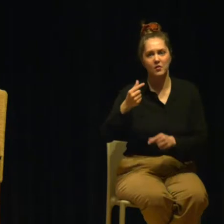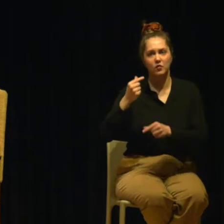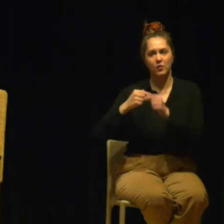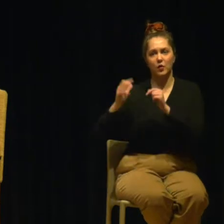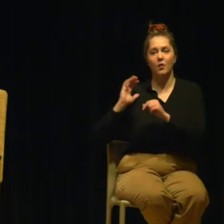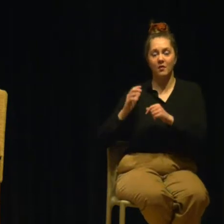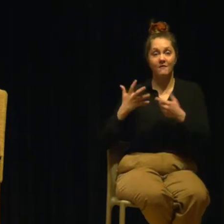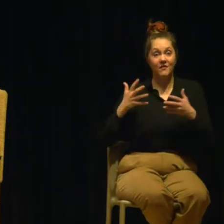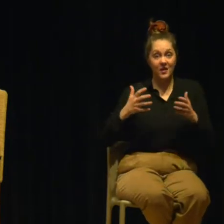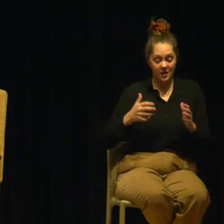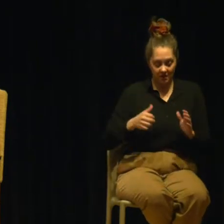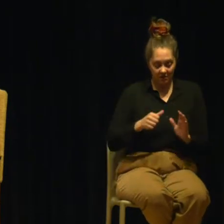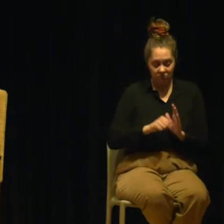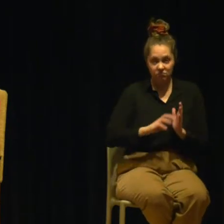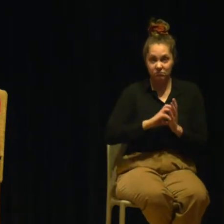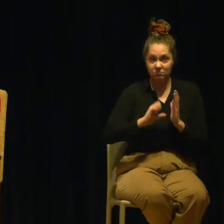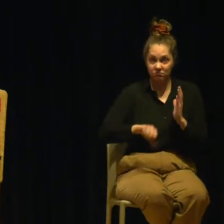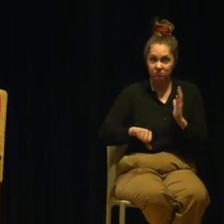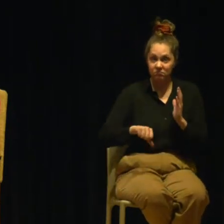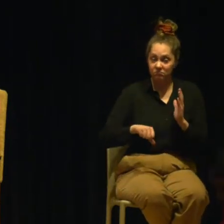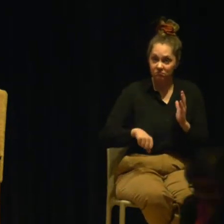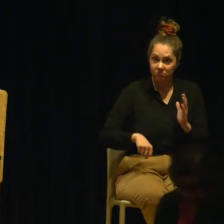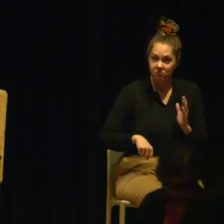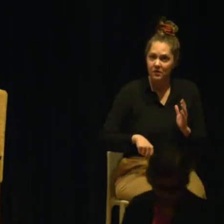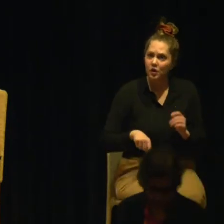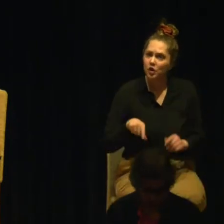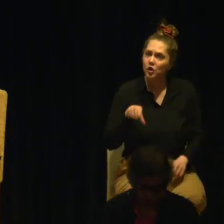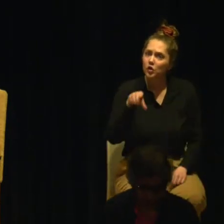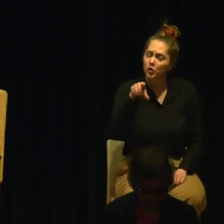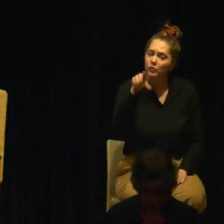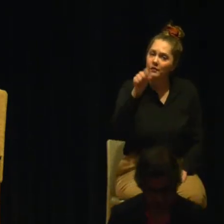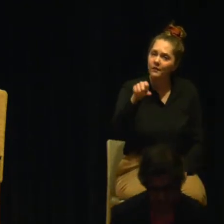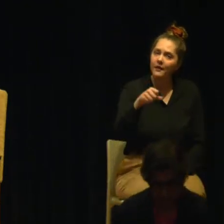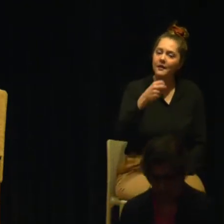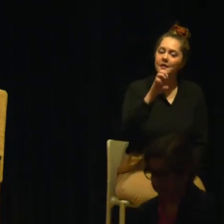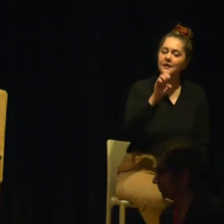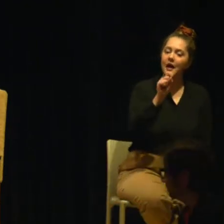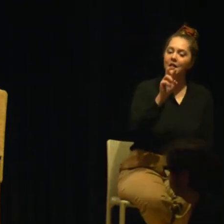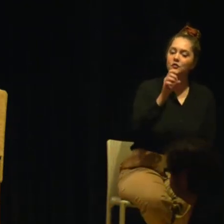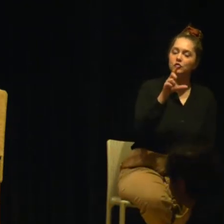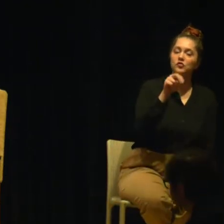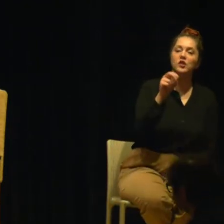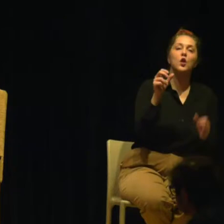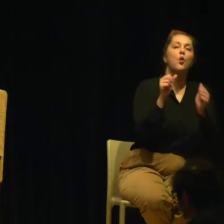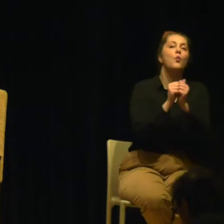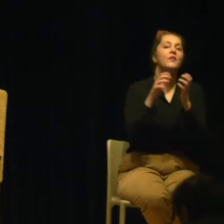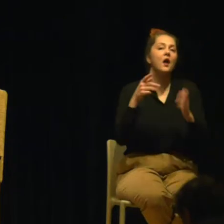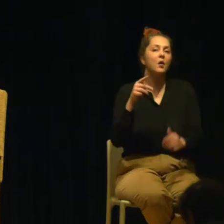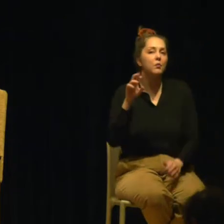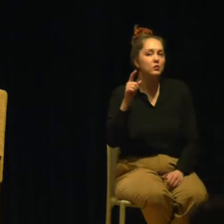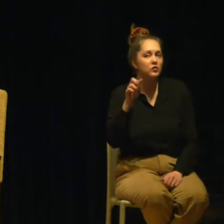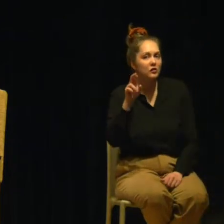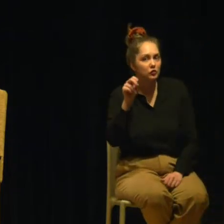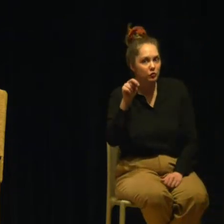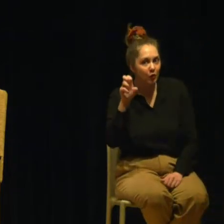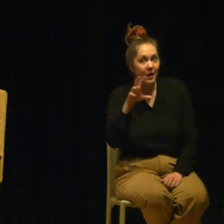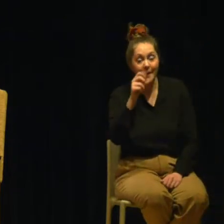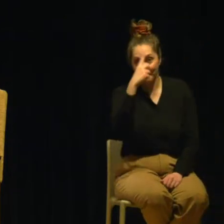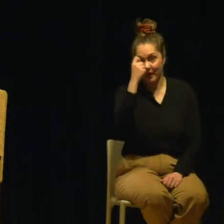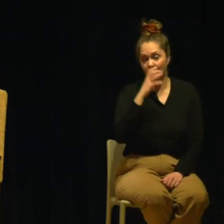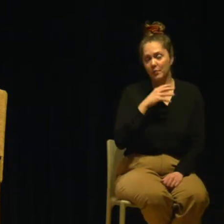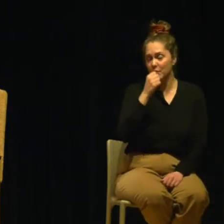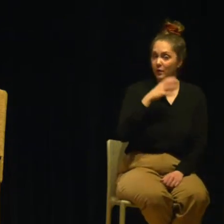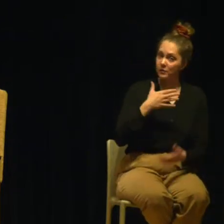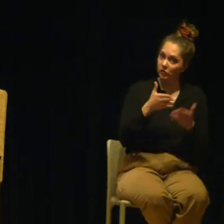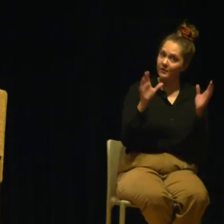hysterectomies anyway. So you could take estrogen without taking the progestin. And for Black women or women generally